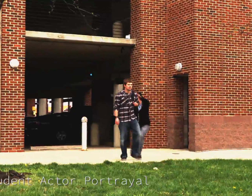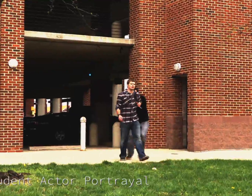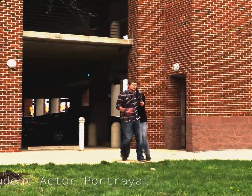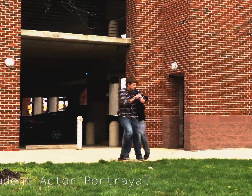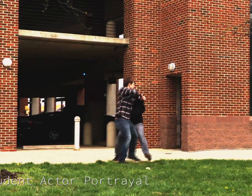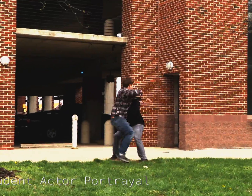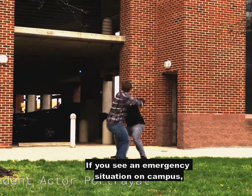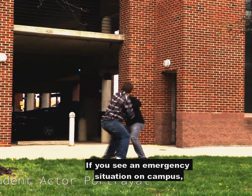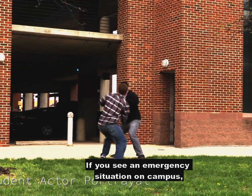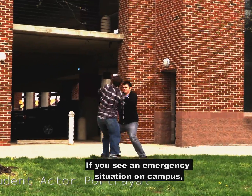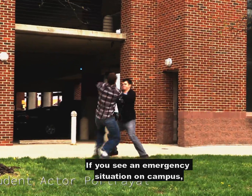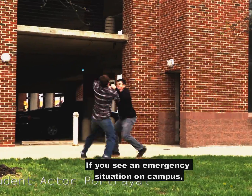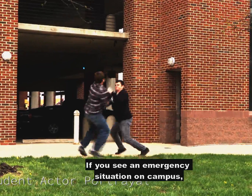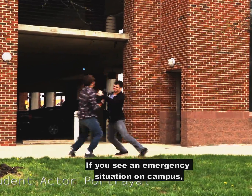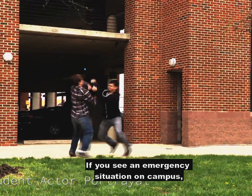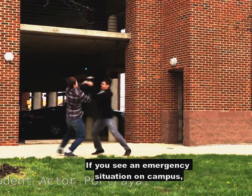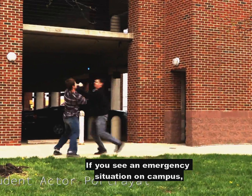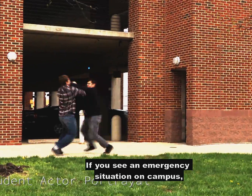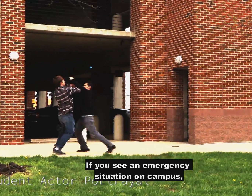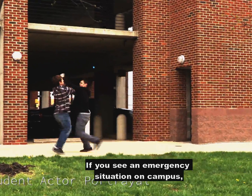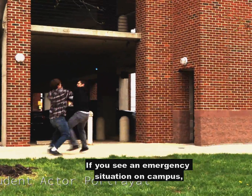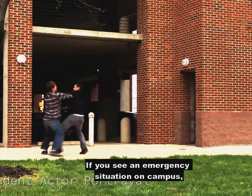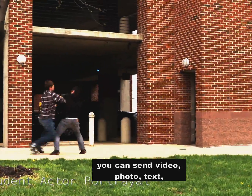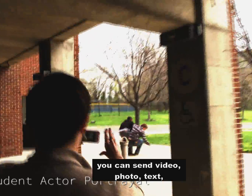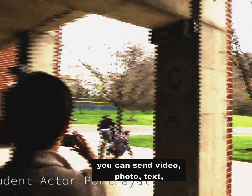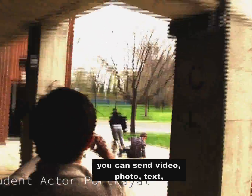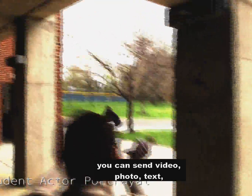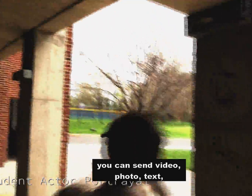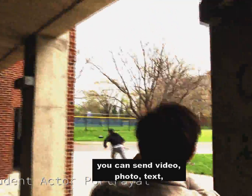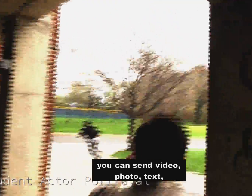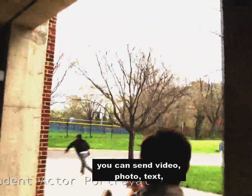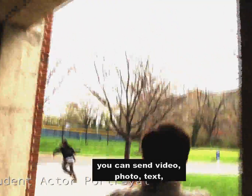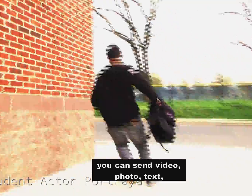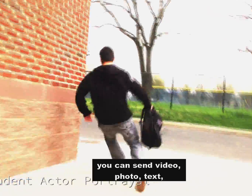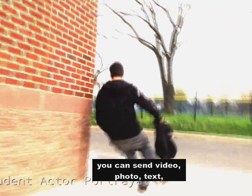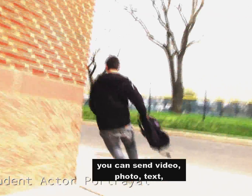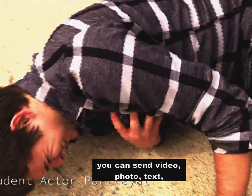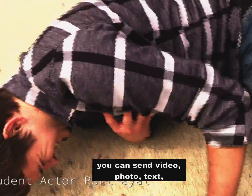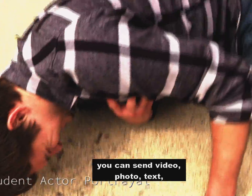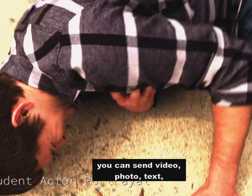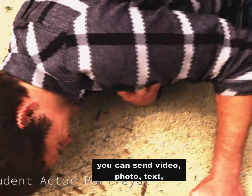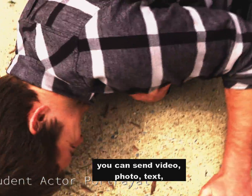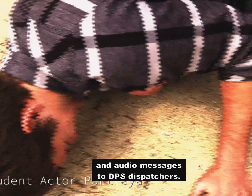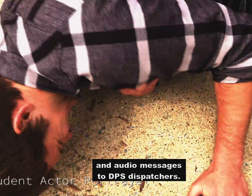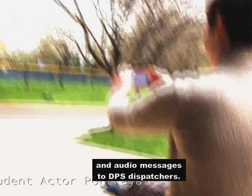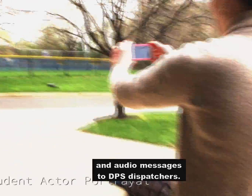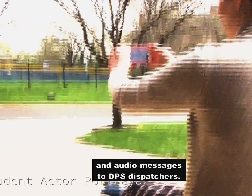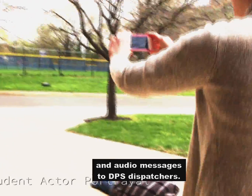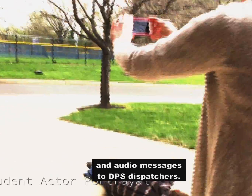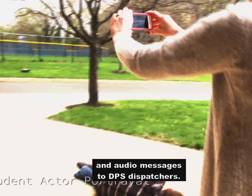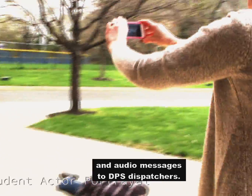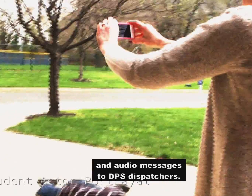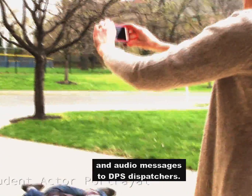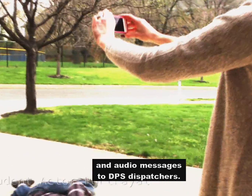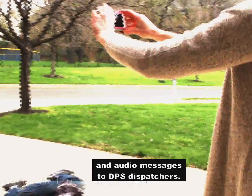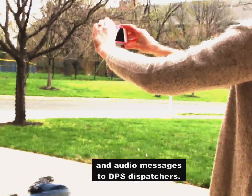If you see an emergency situation on campus, you can send video, photo, text, and audio messages to DPS